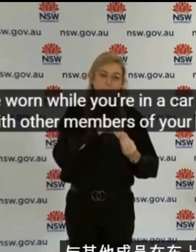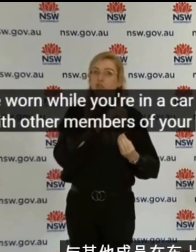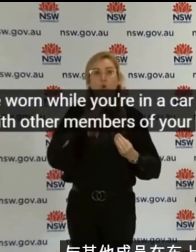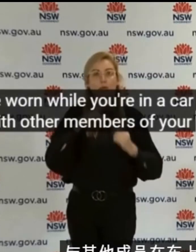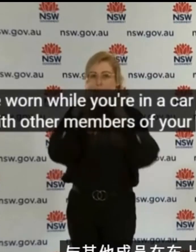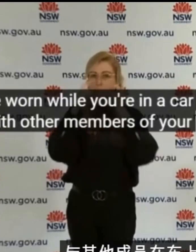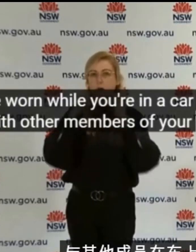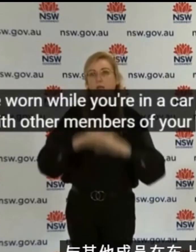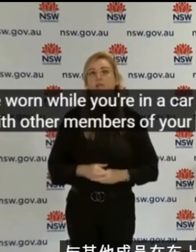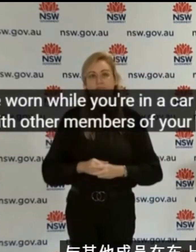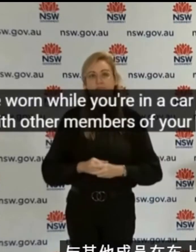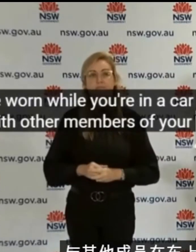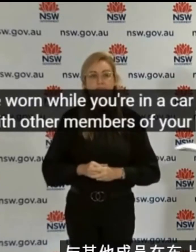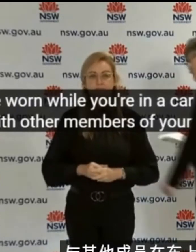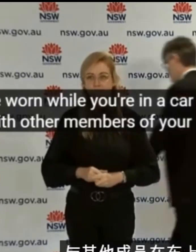very much.